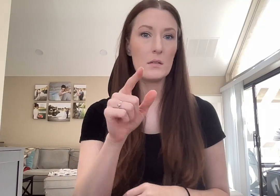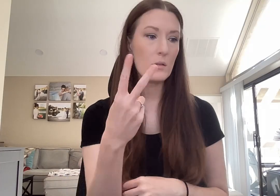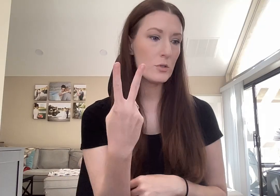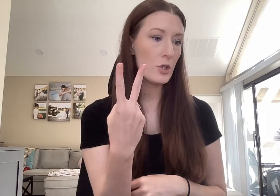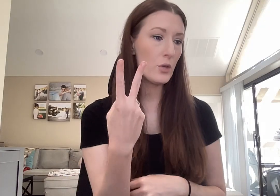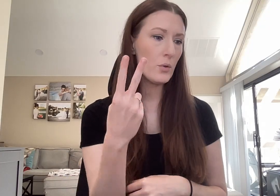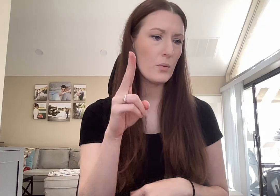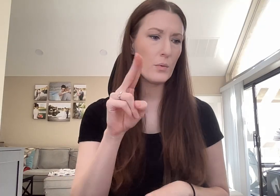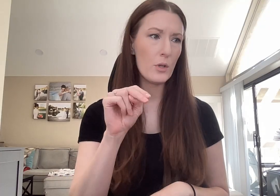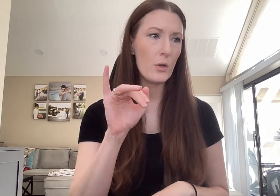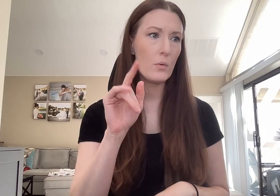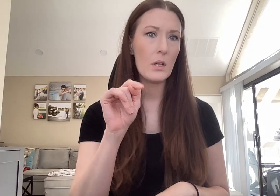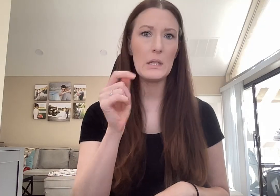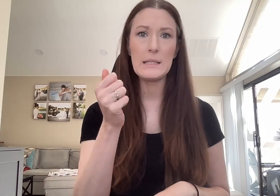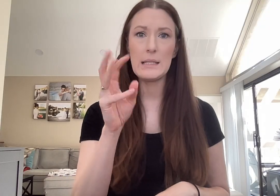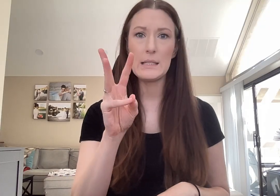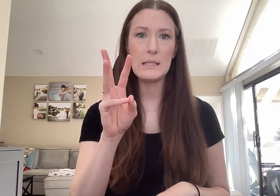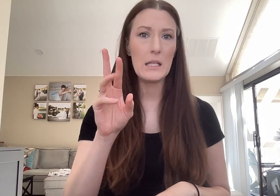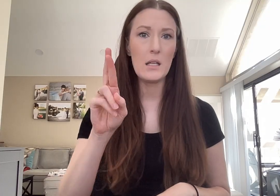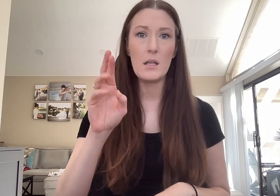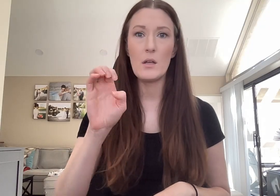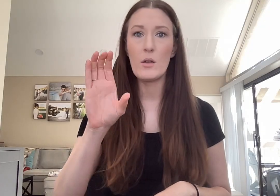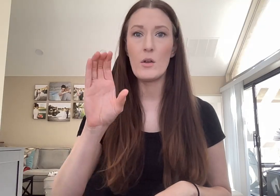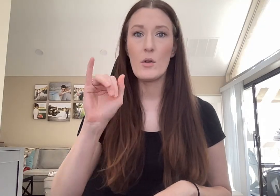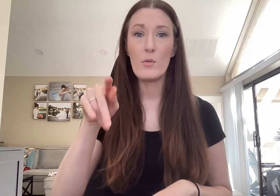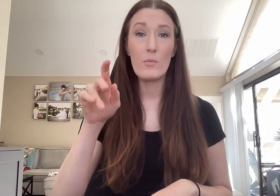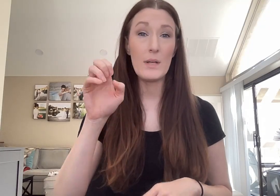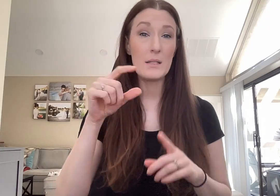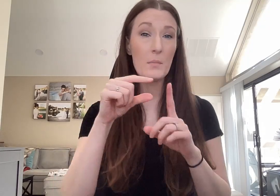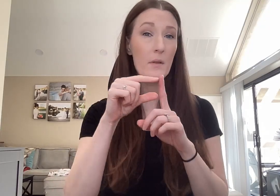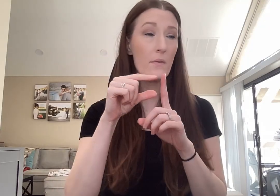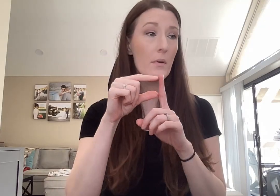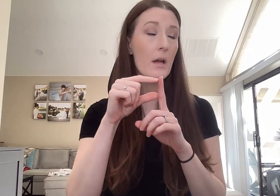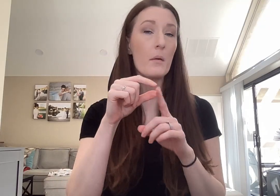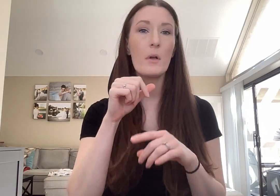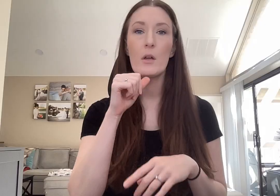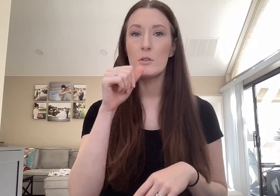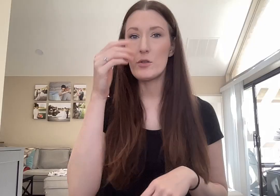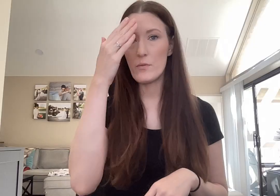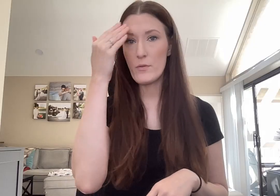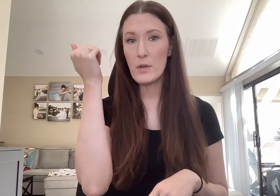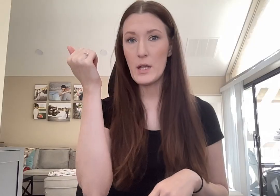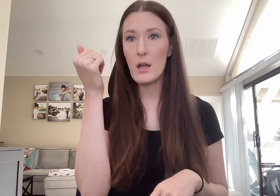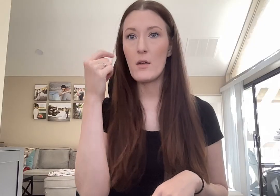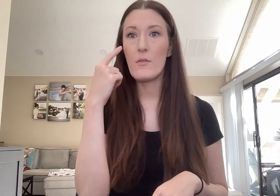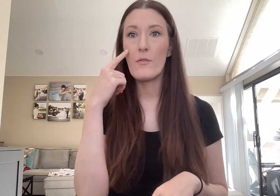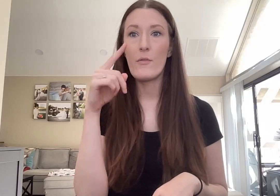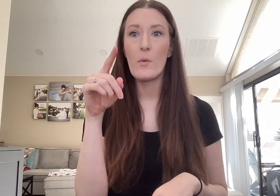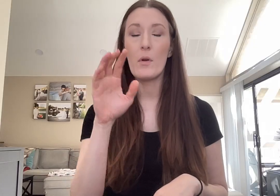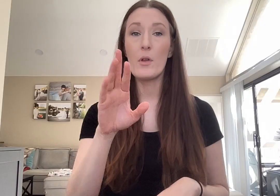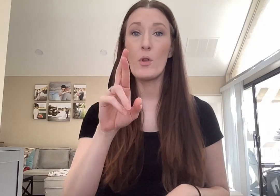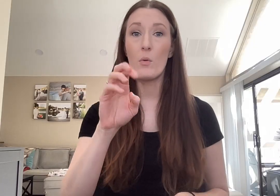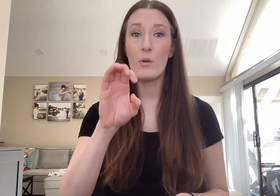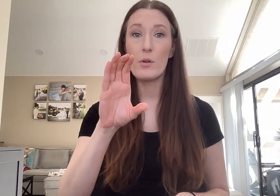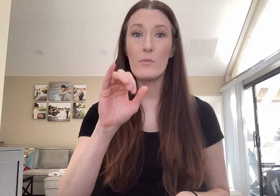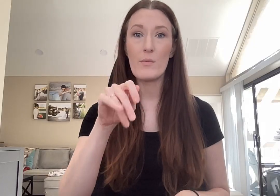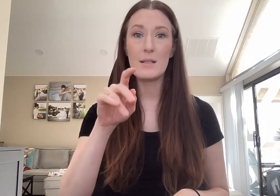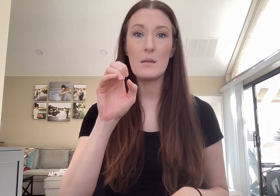ASL 2, Unit 16, recipe vocab. Don't forget for your